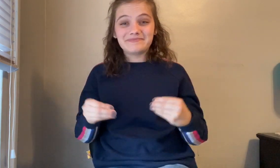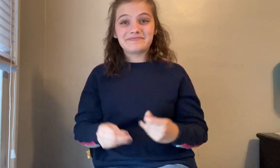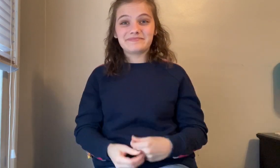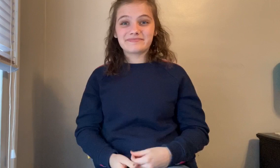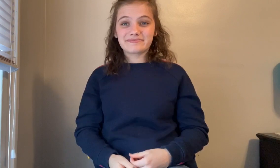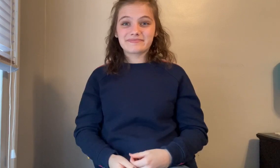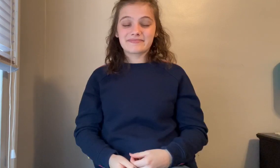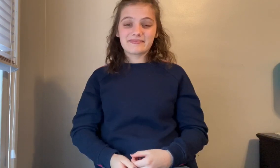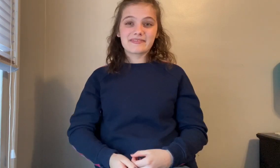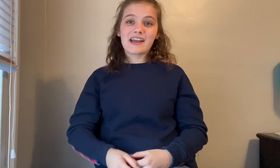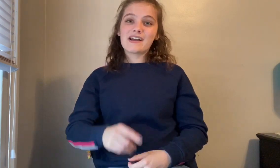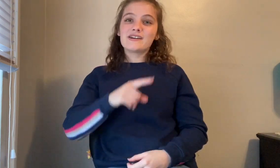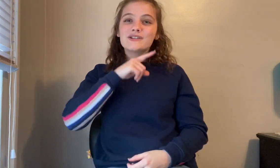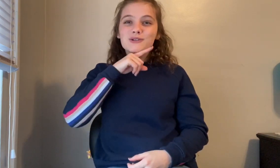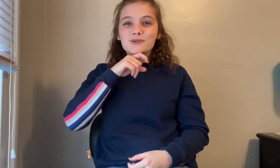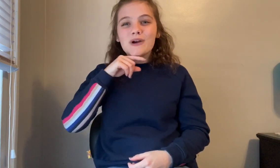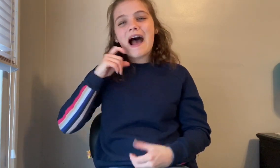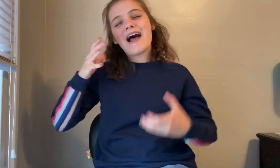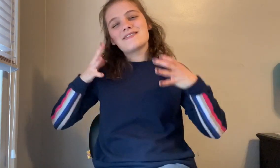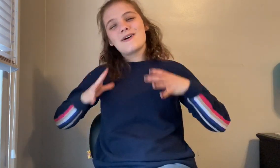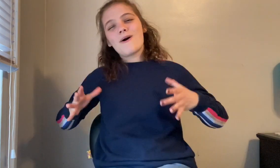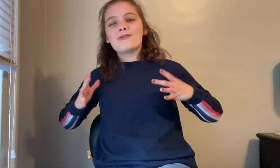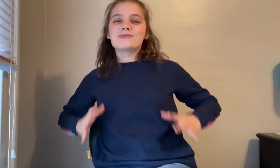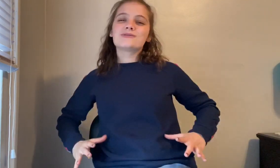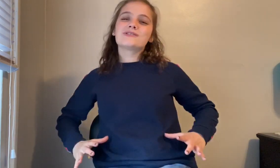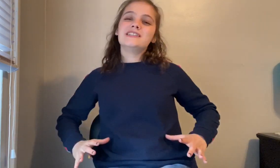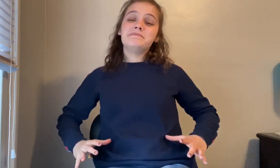Drip, dry, pizza pie.